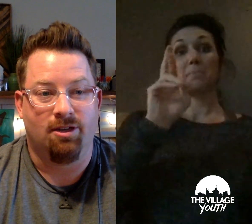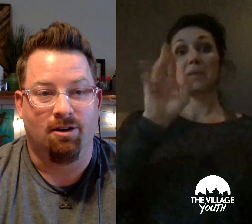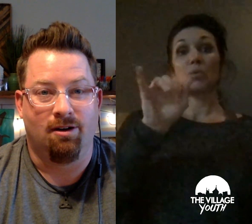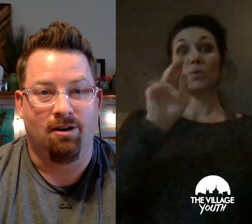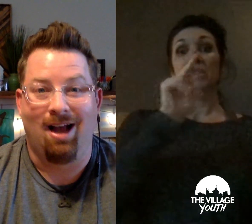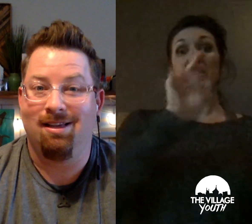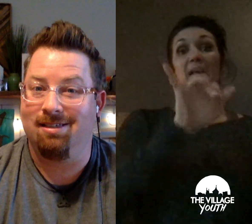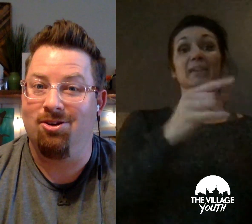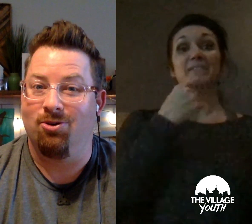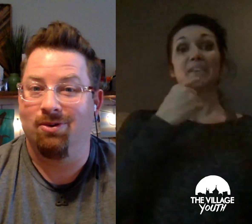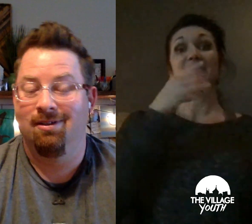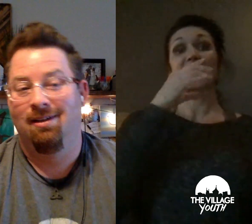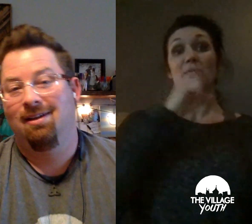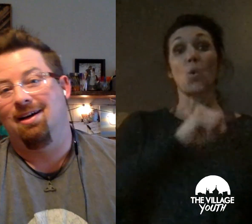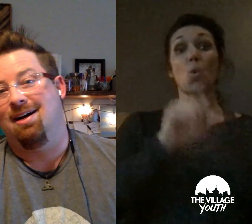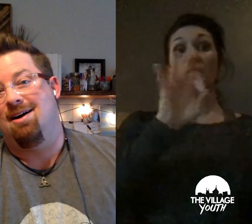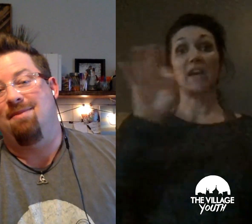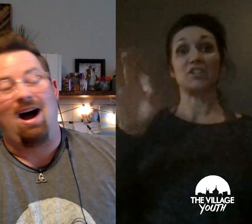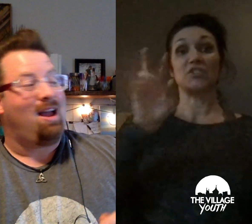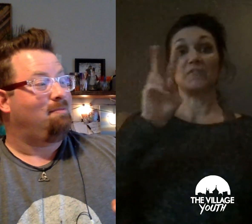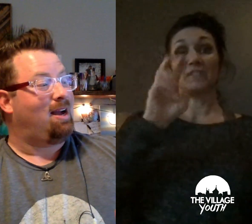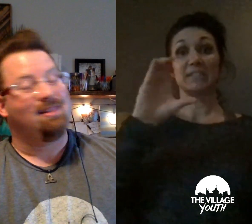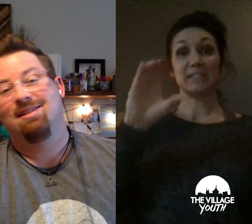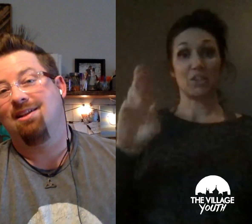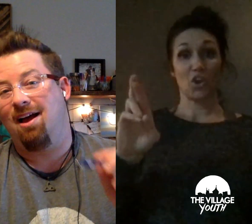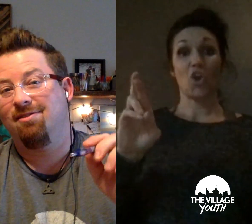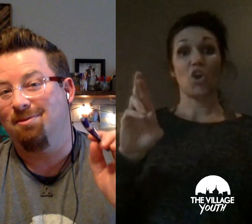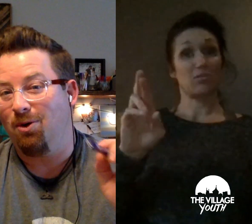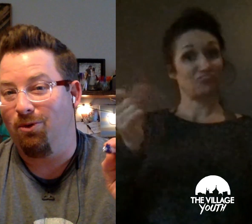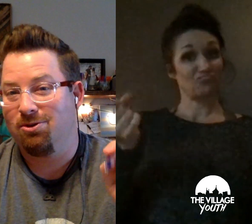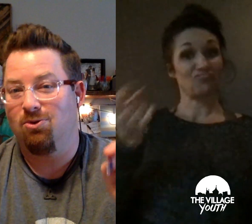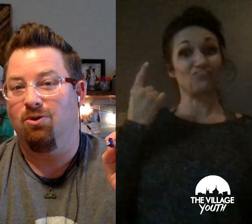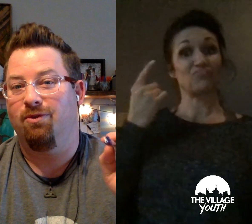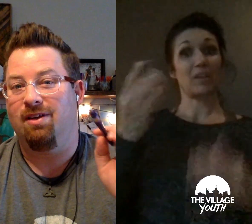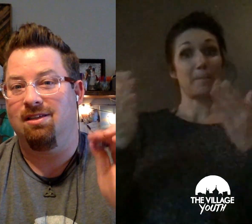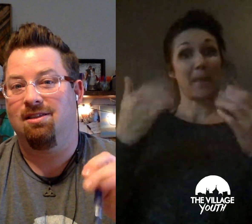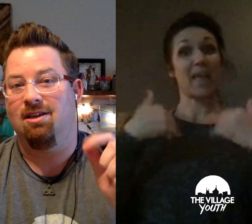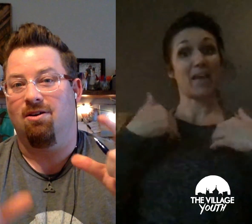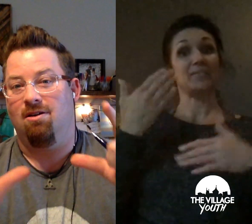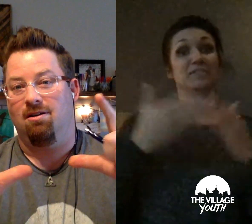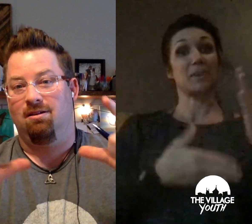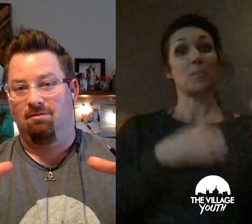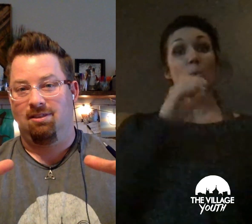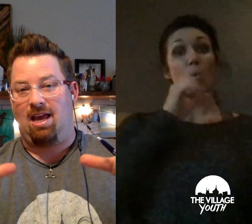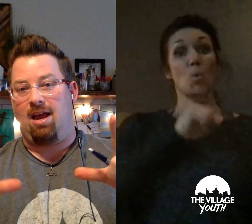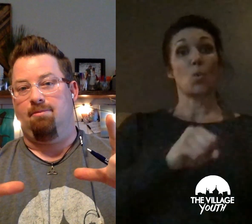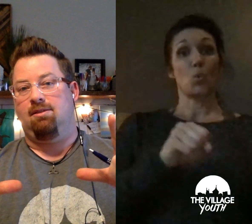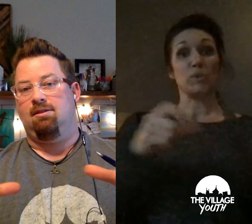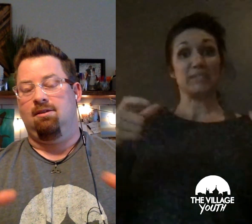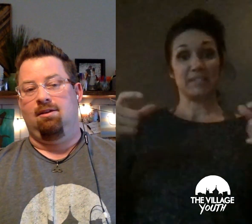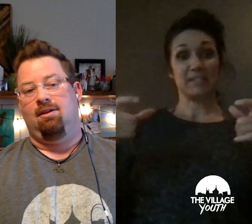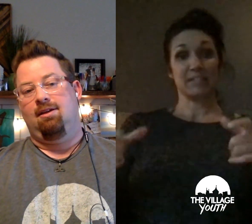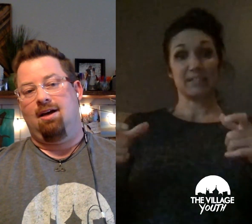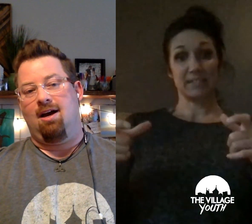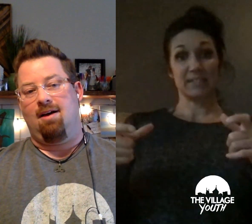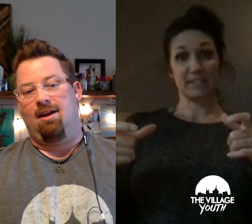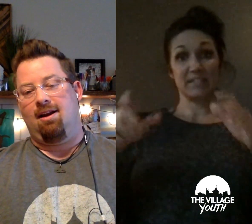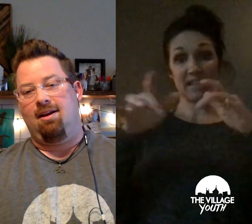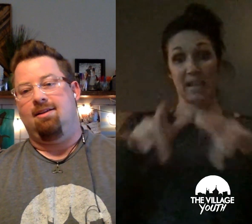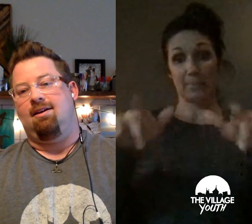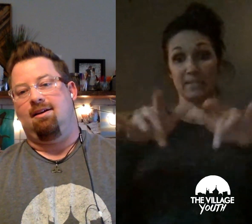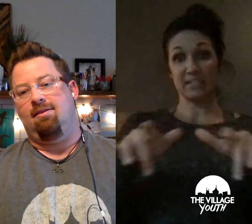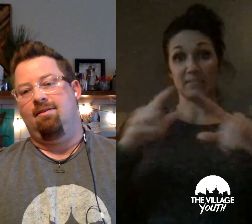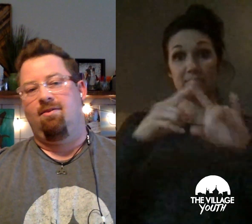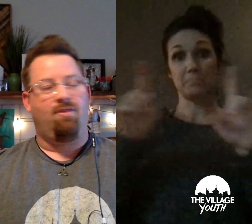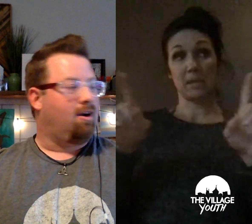school VCR. I see you. That's I might awesome. still have some old school VCR Tape, tapes tapes. that I